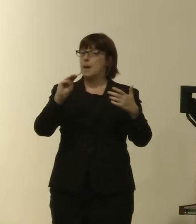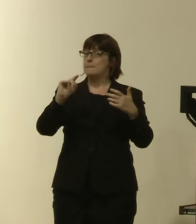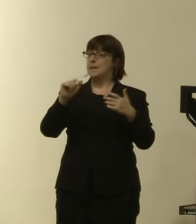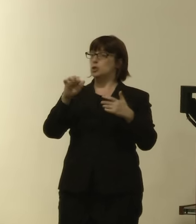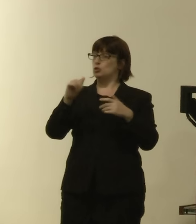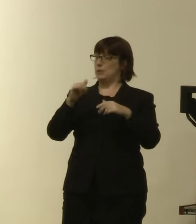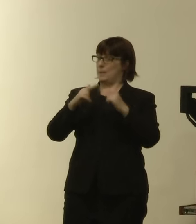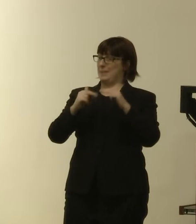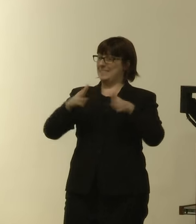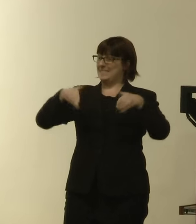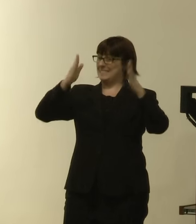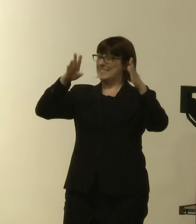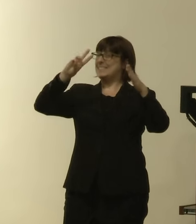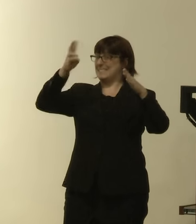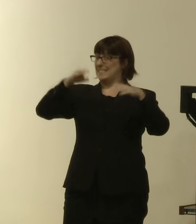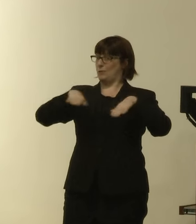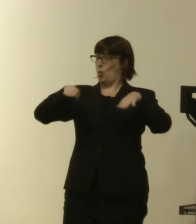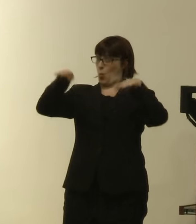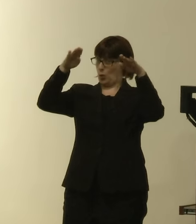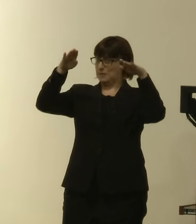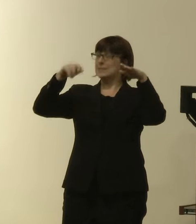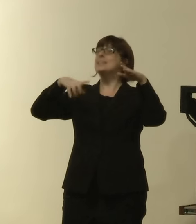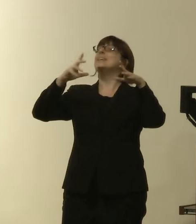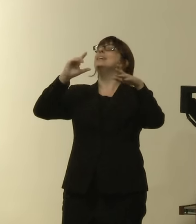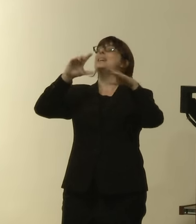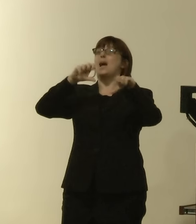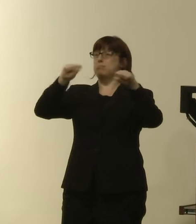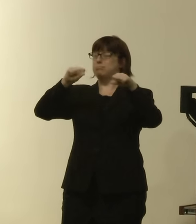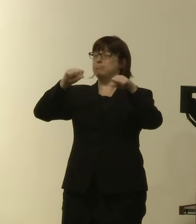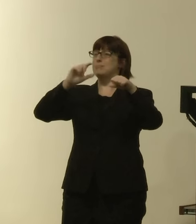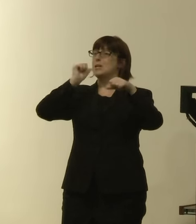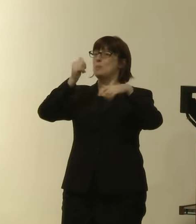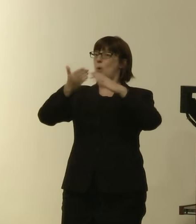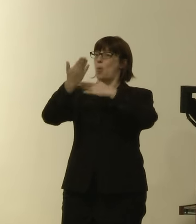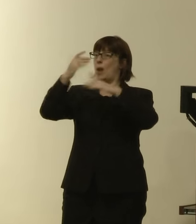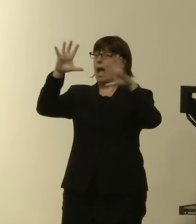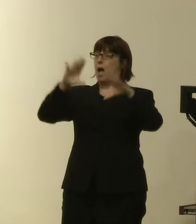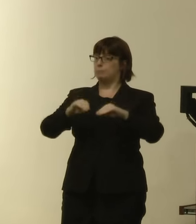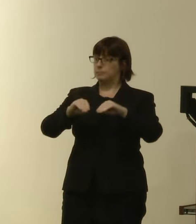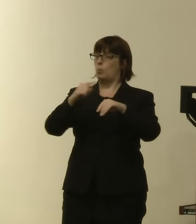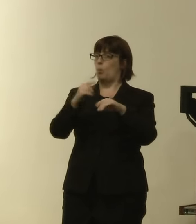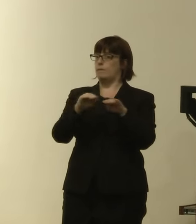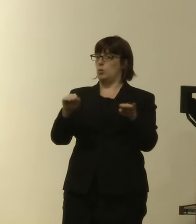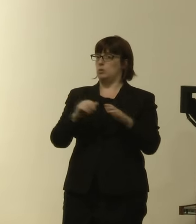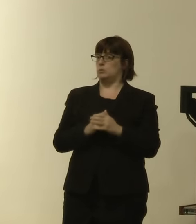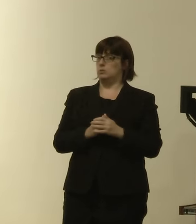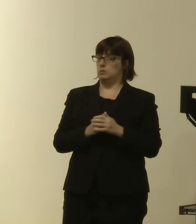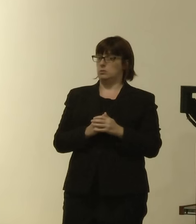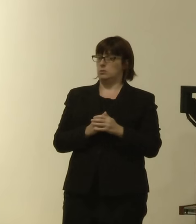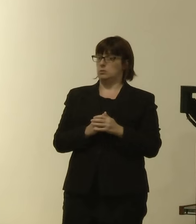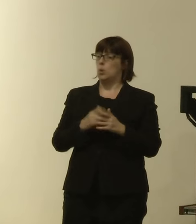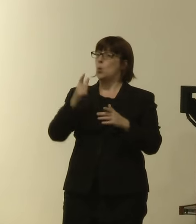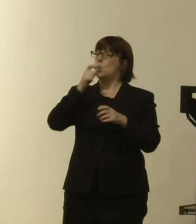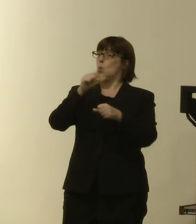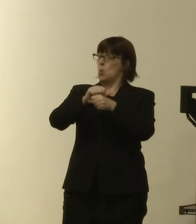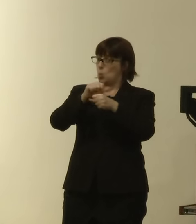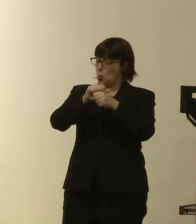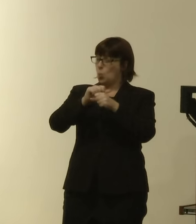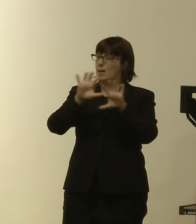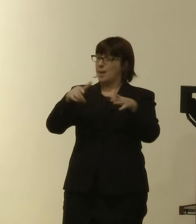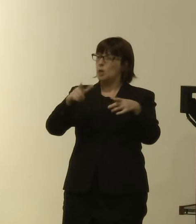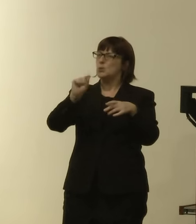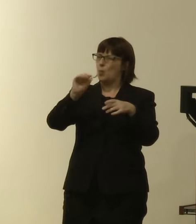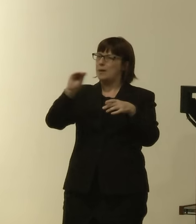high. The next morning, it was 1 floor high. 20% of ministry employees were killed or